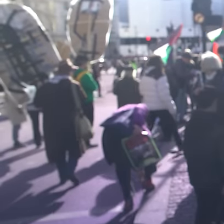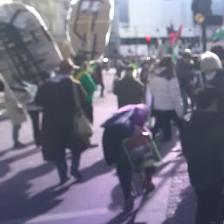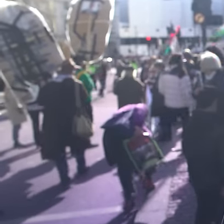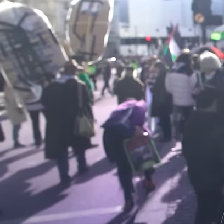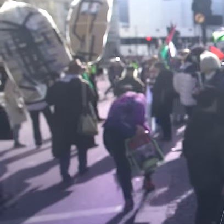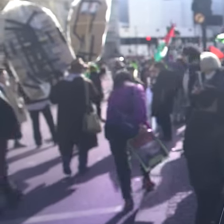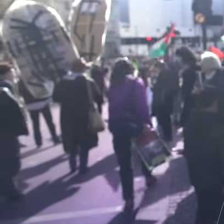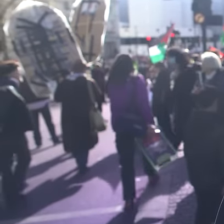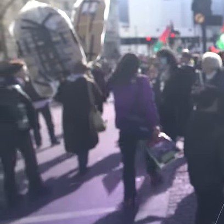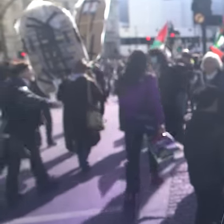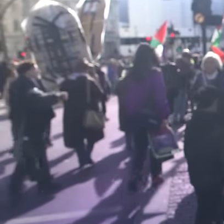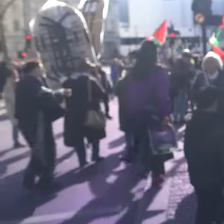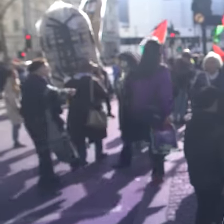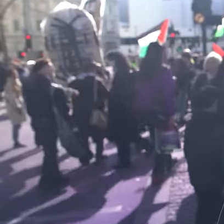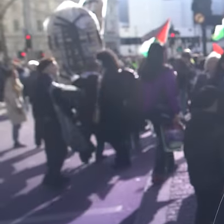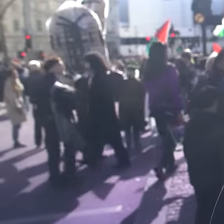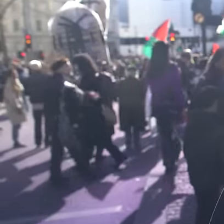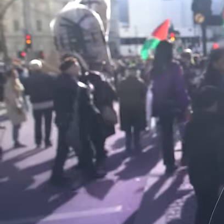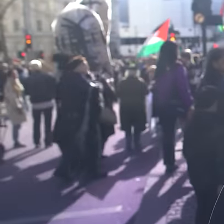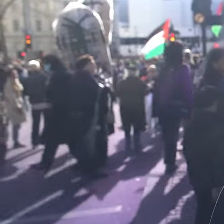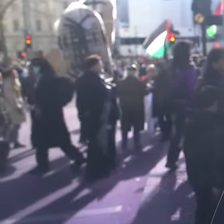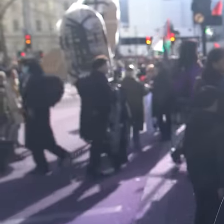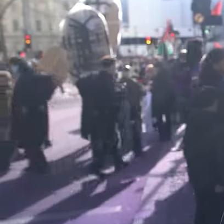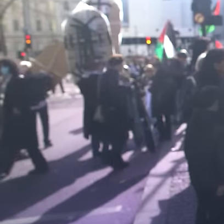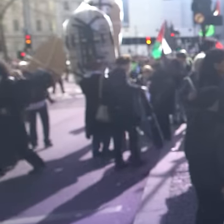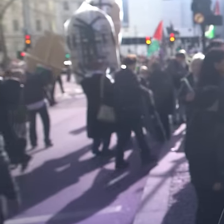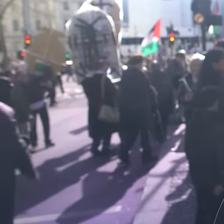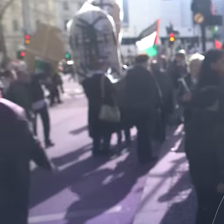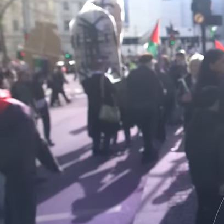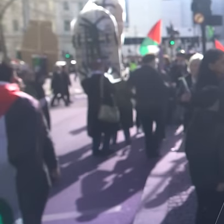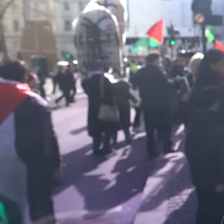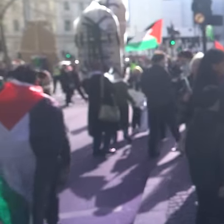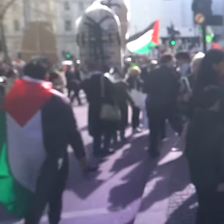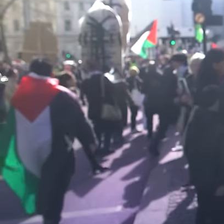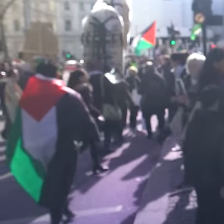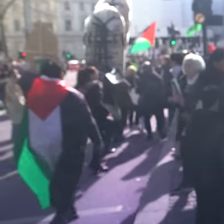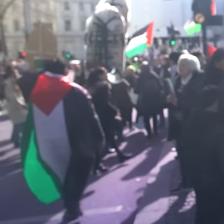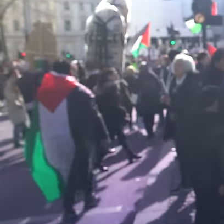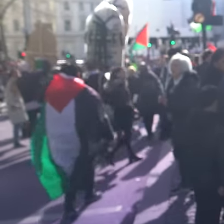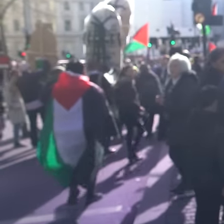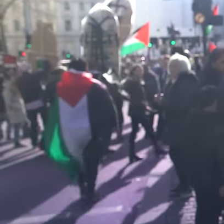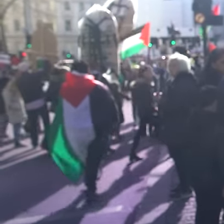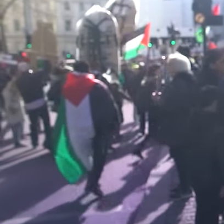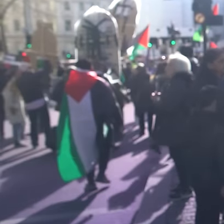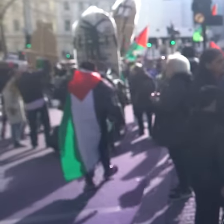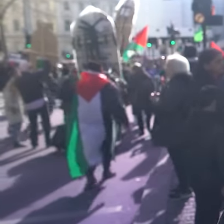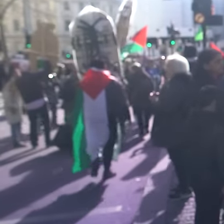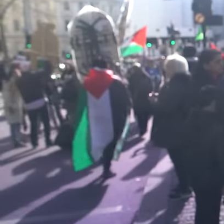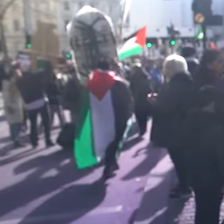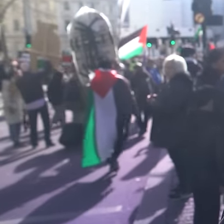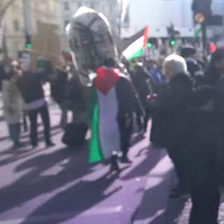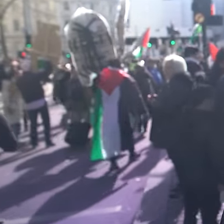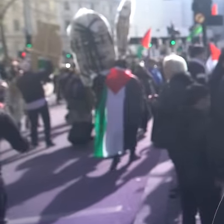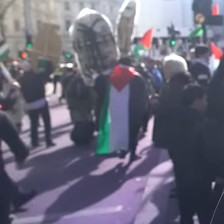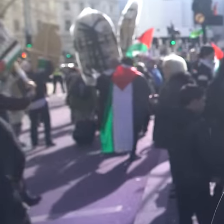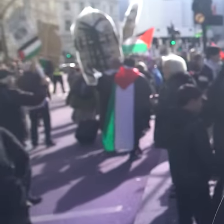numbers would be would dwindle this week because it's Ramadan, it's Easter long weekend, but people have